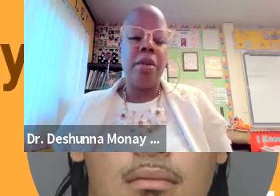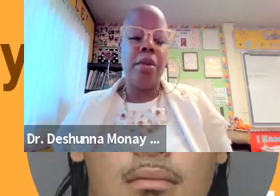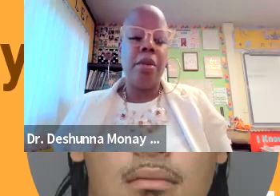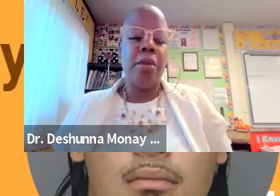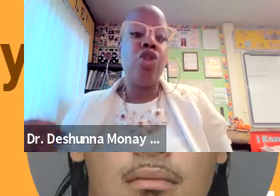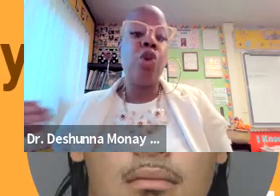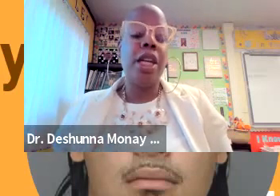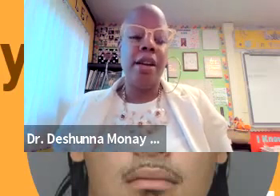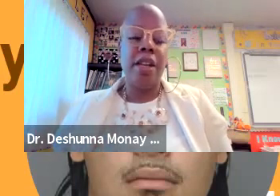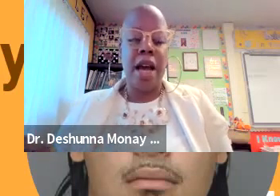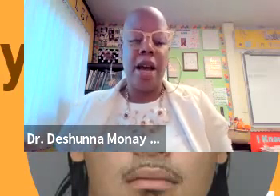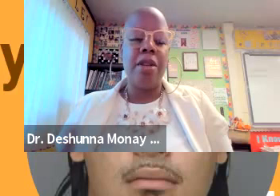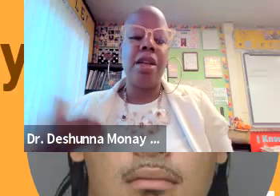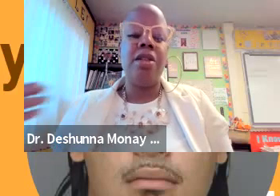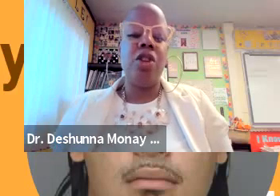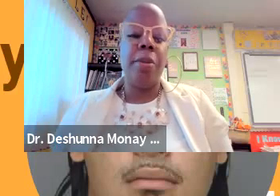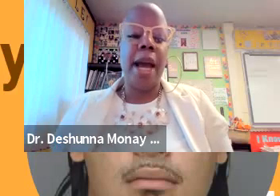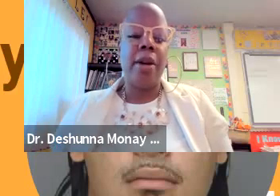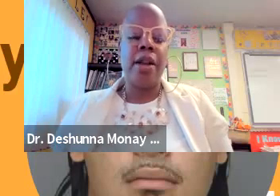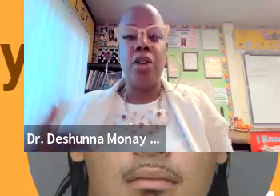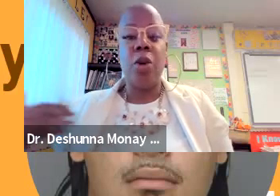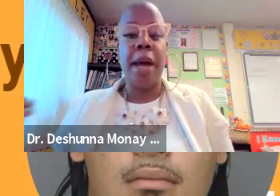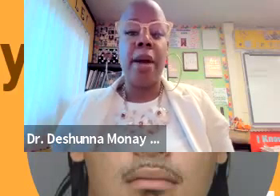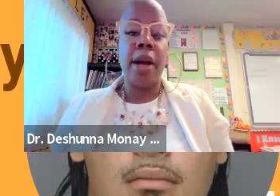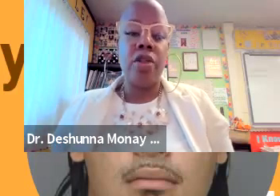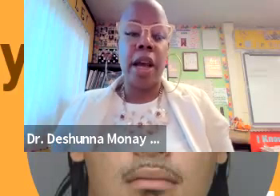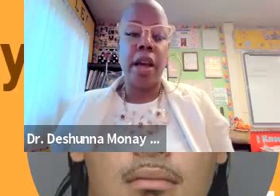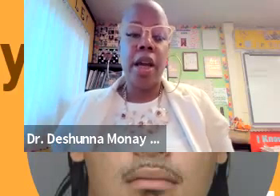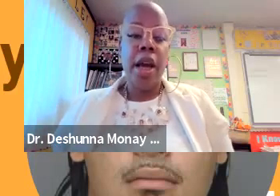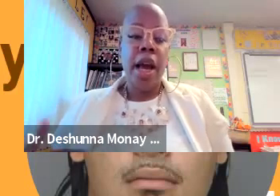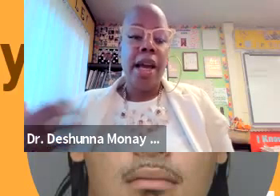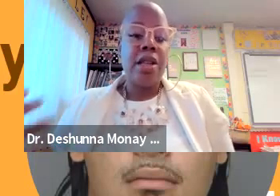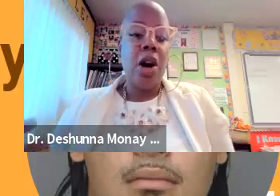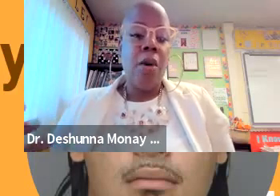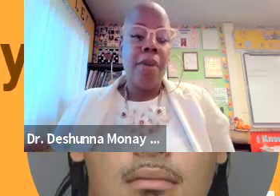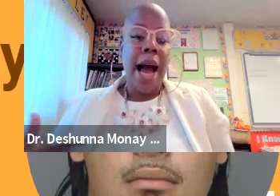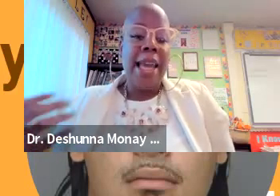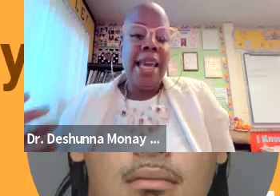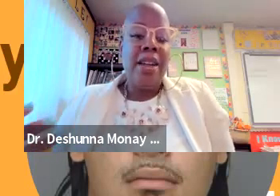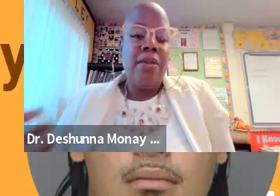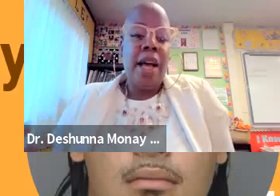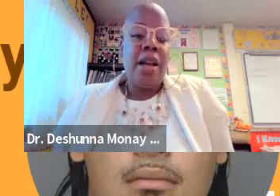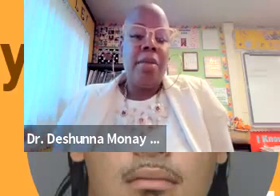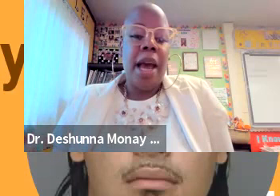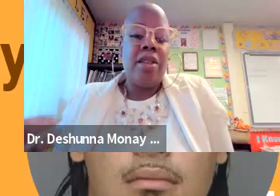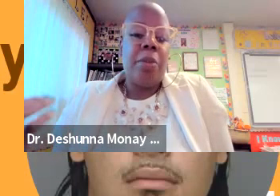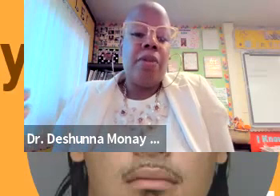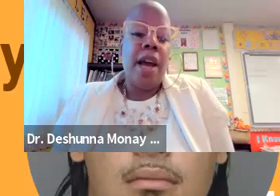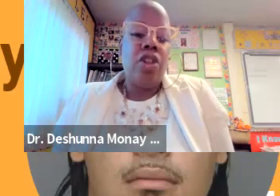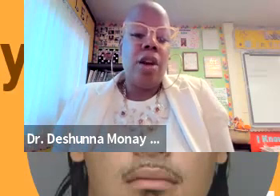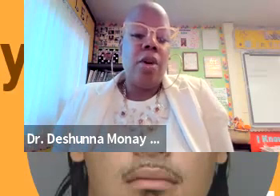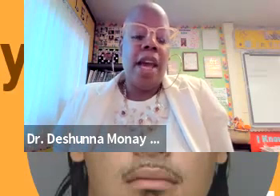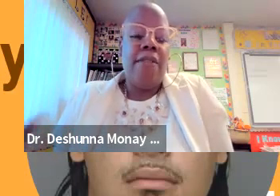oftentimes, majority of the times, look into your background. They do a background check. And so I can't develop as